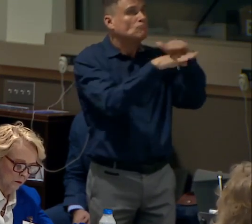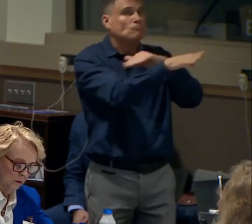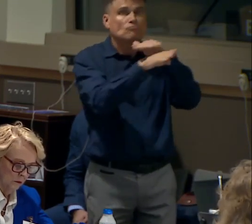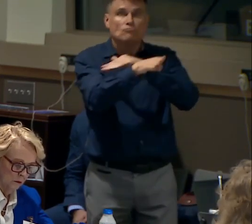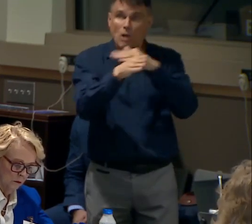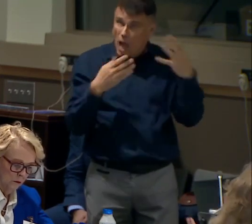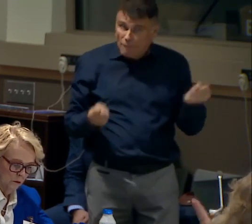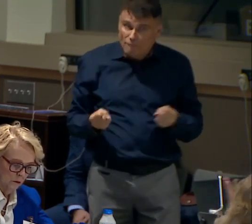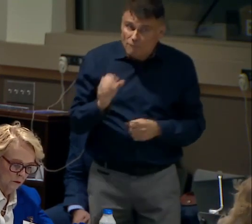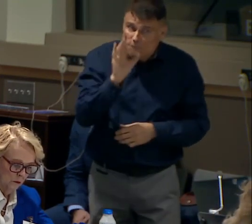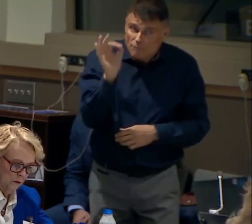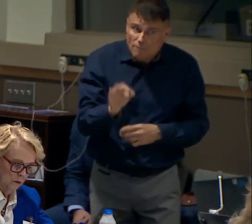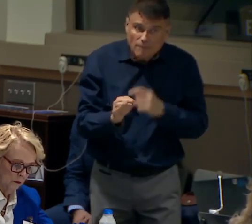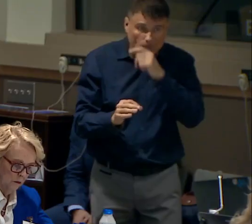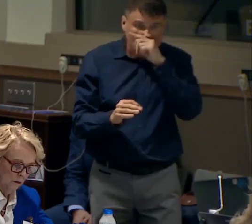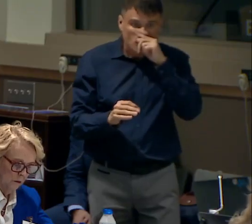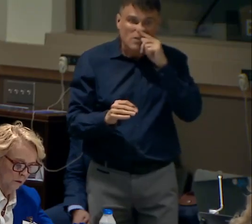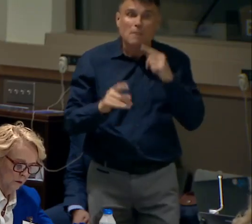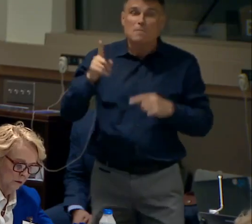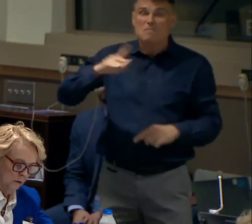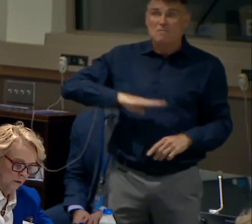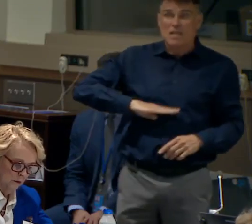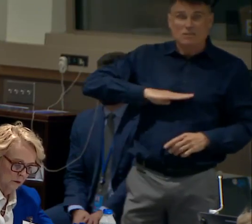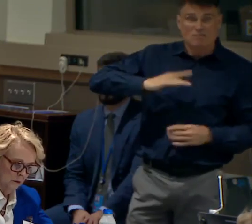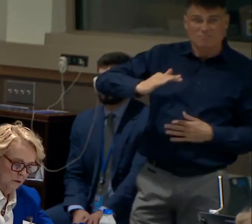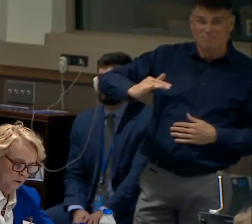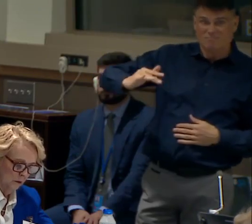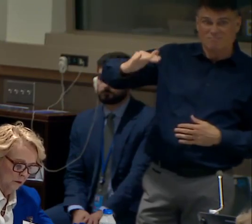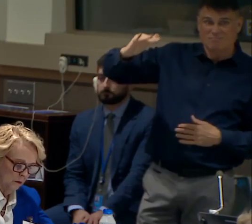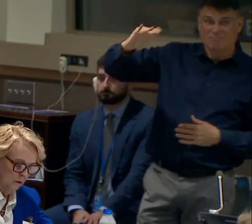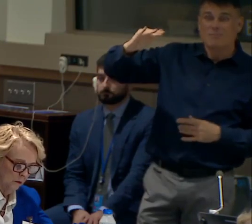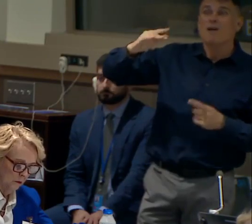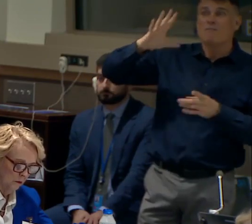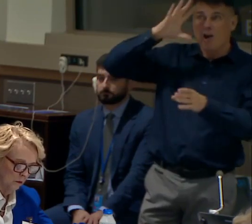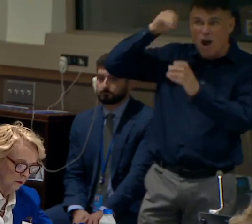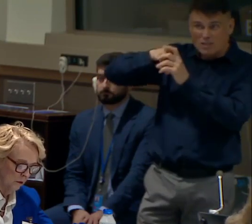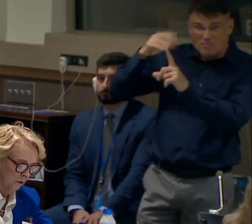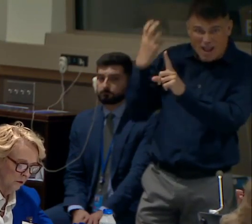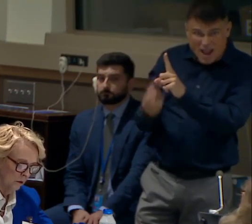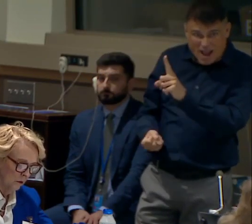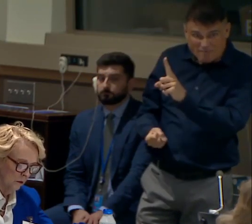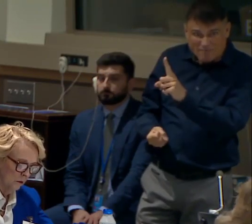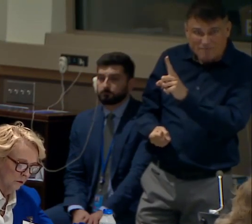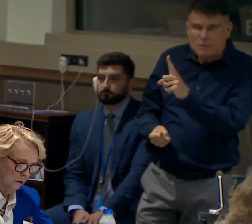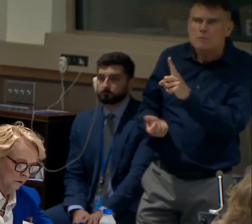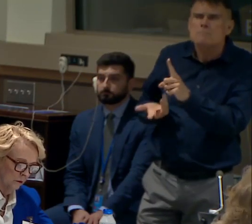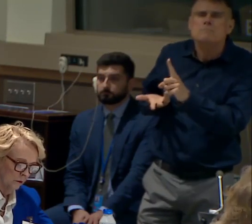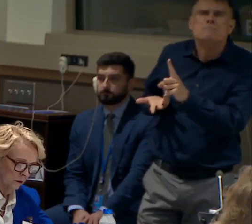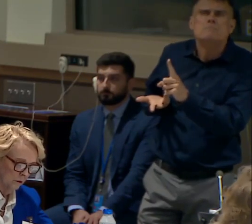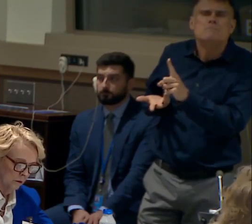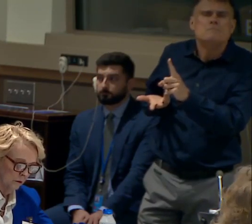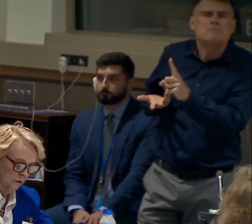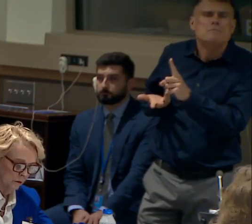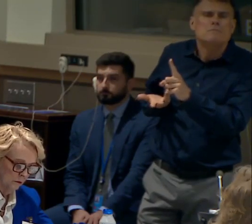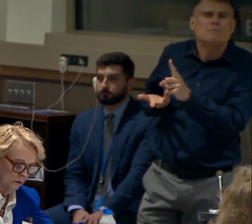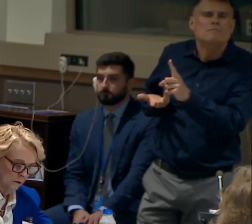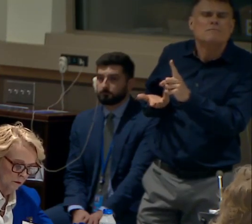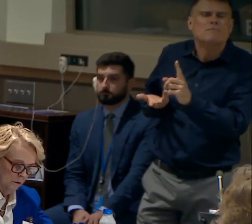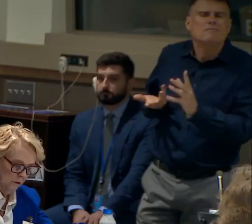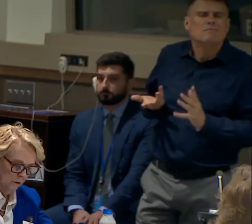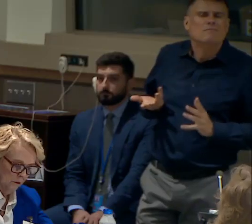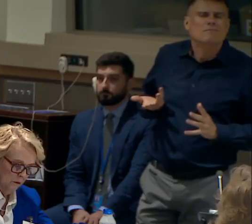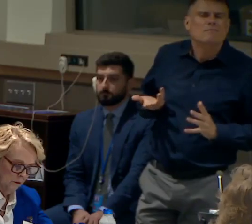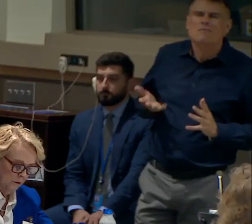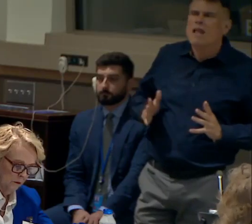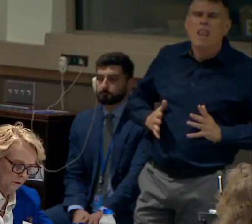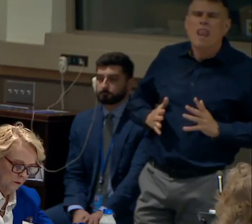people who are aging and they are on the autism spectrum, lifelong support, which I believe when it comes to